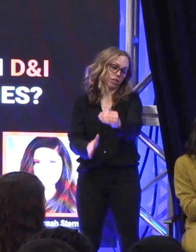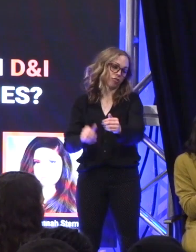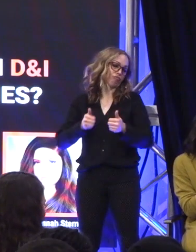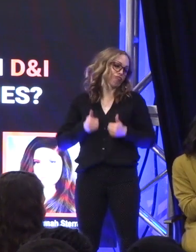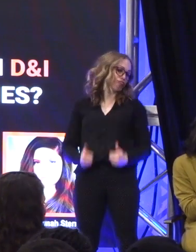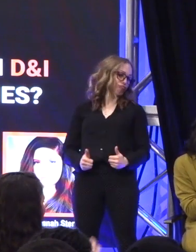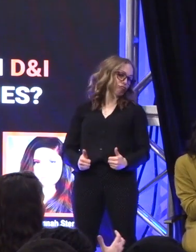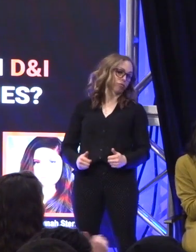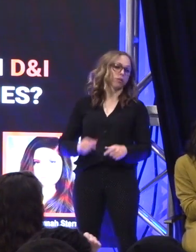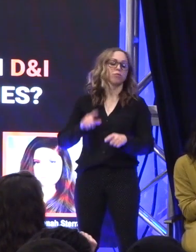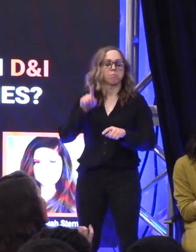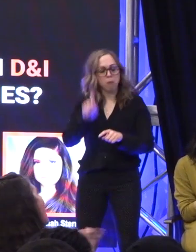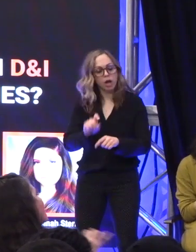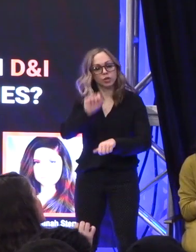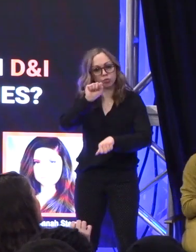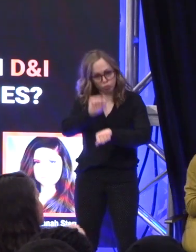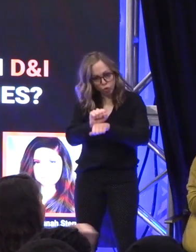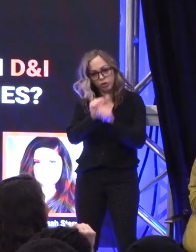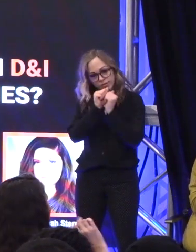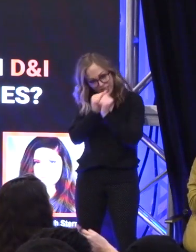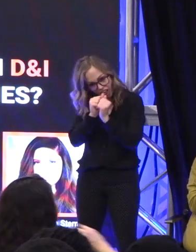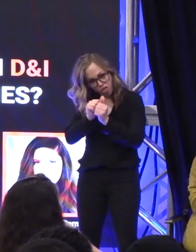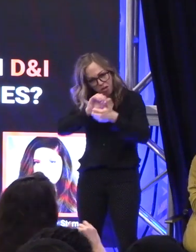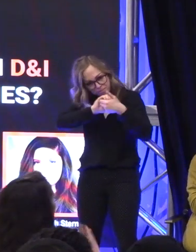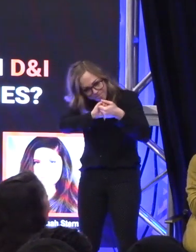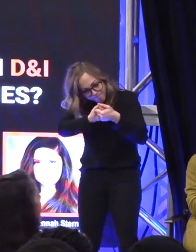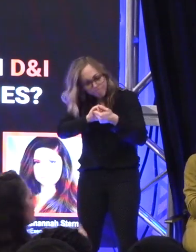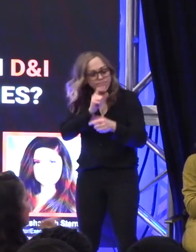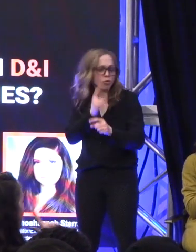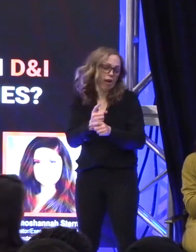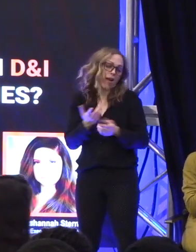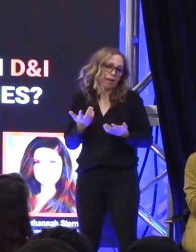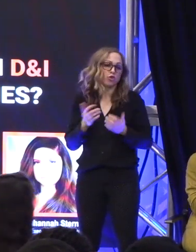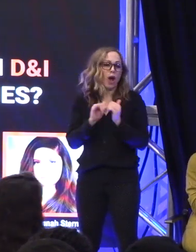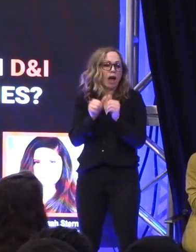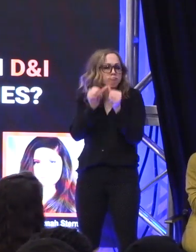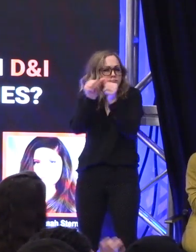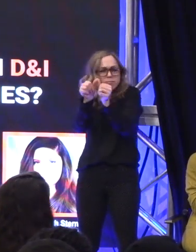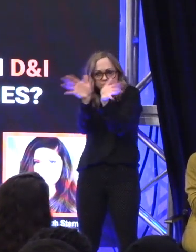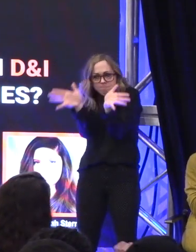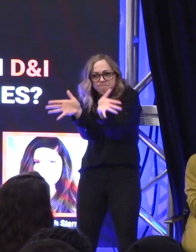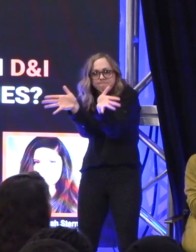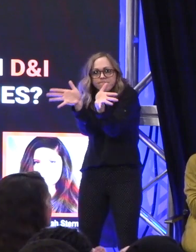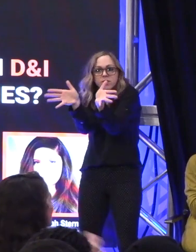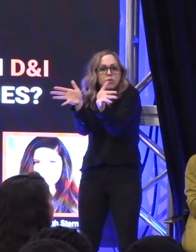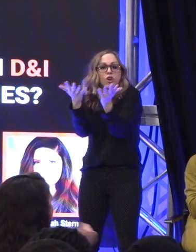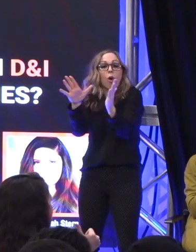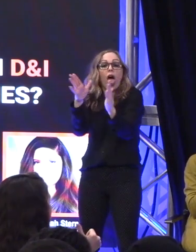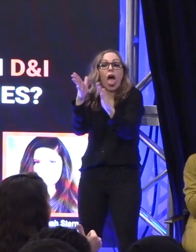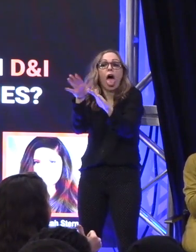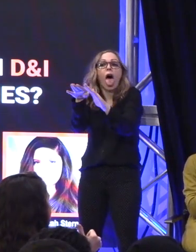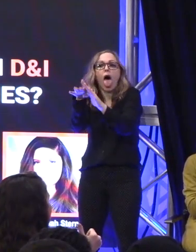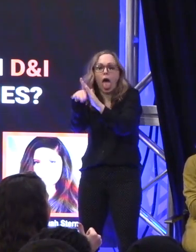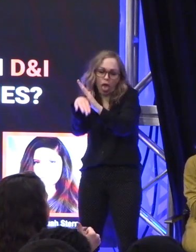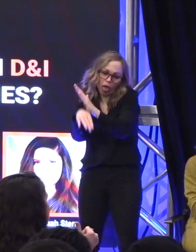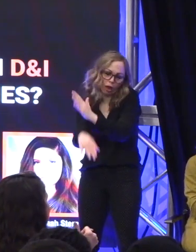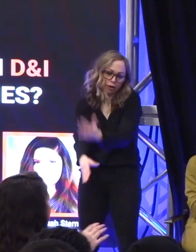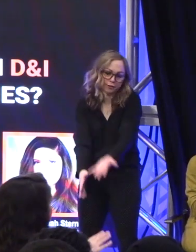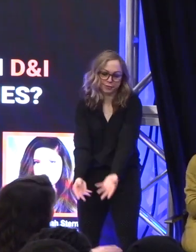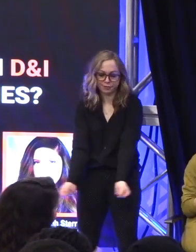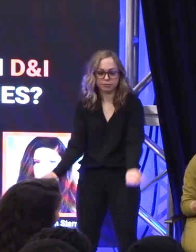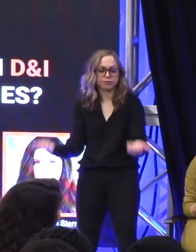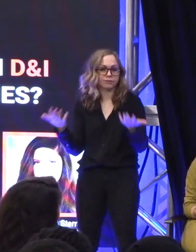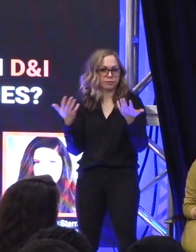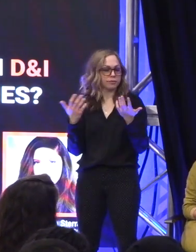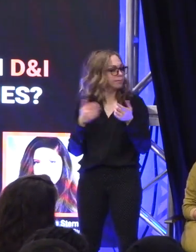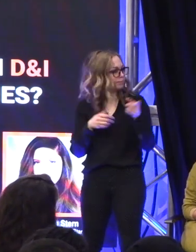to do, and we have to work together. So how do you think we can continue to push this forward so that it doesn't, you know, die out as this